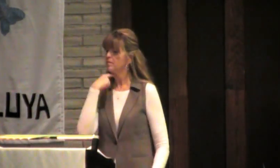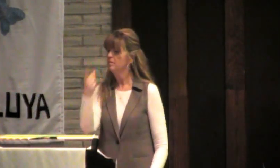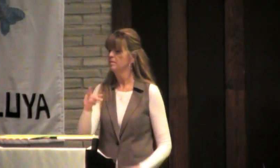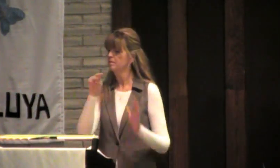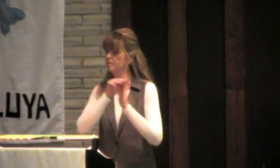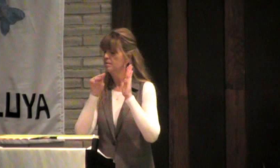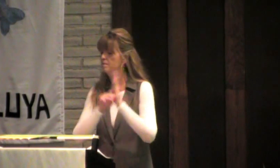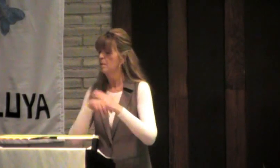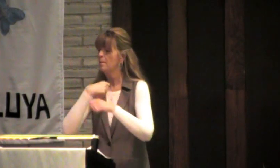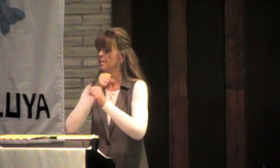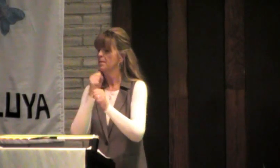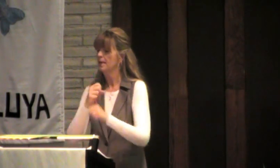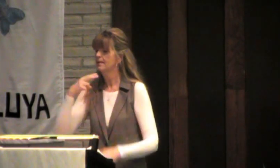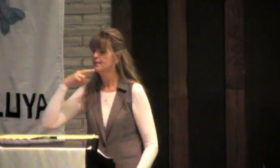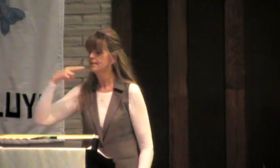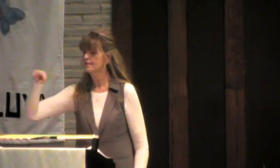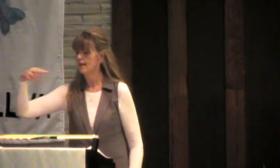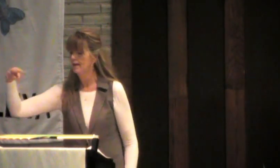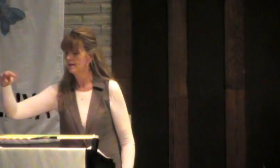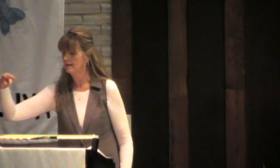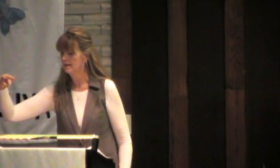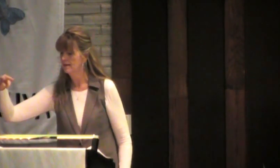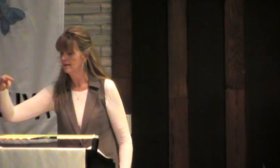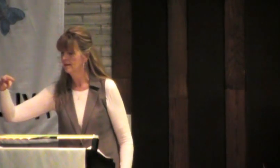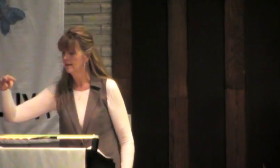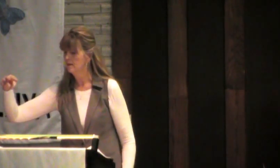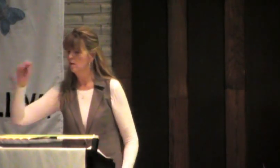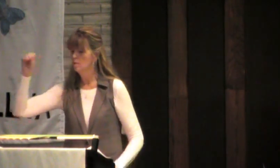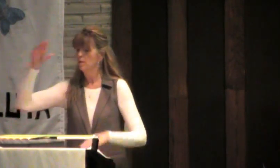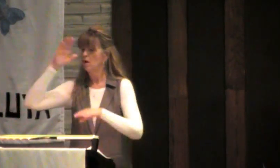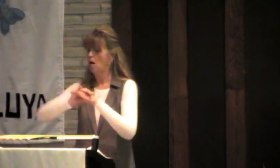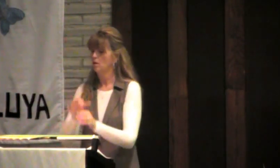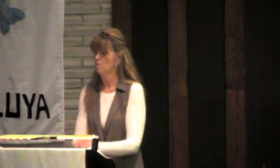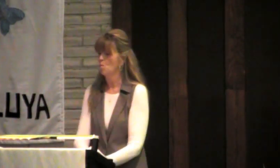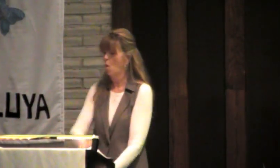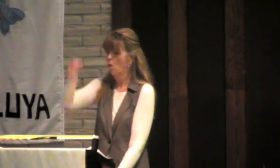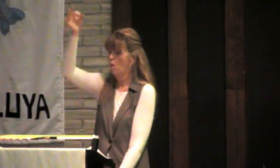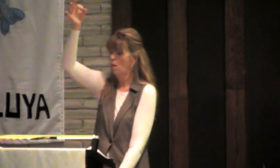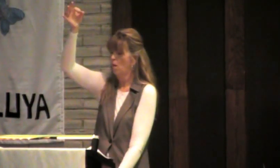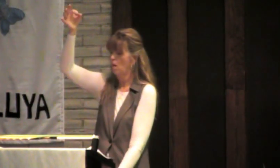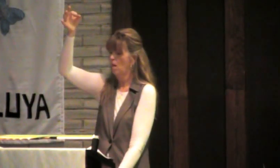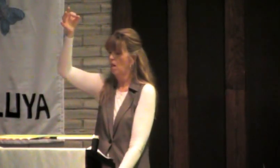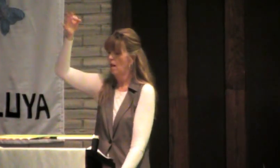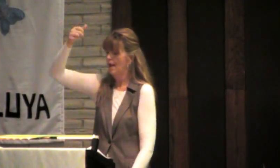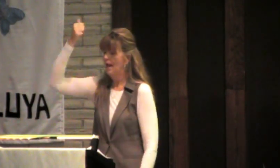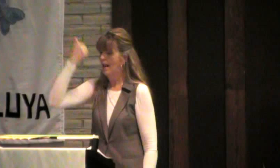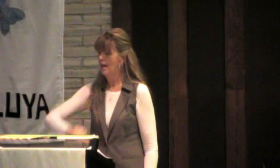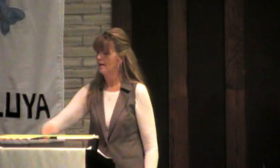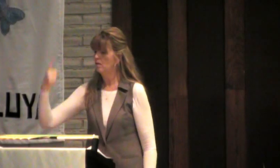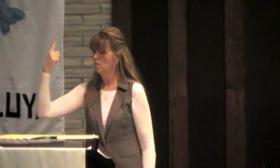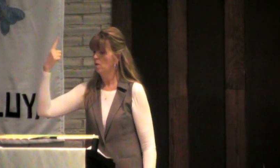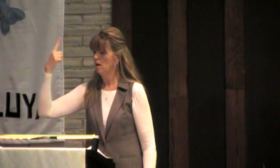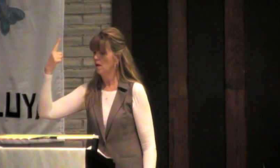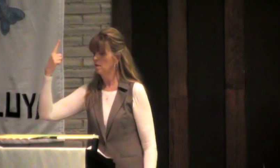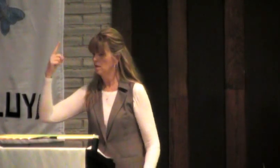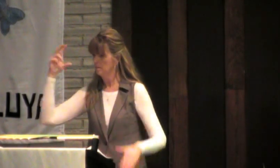"The Lord said to Moses, 'Make a snake and put it on a pole. Anyone who is